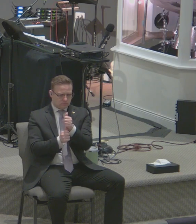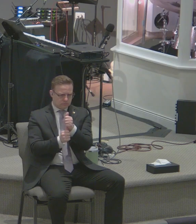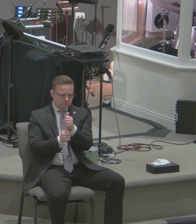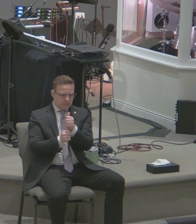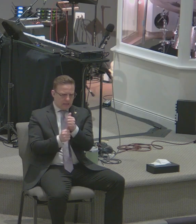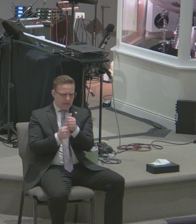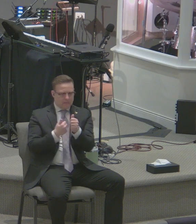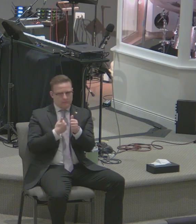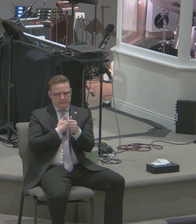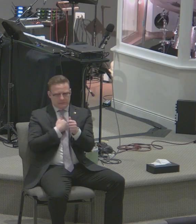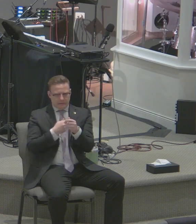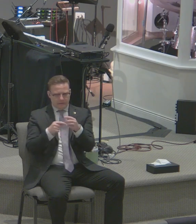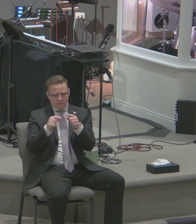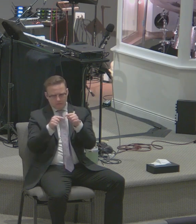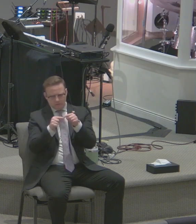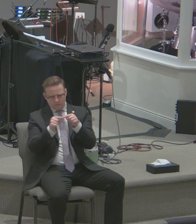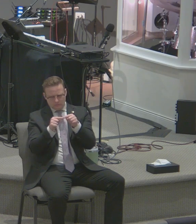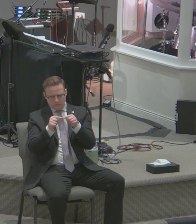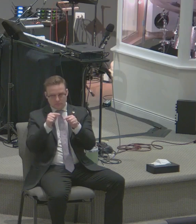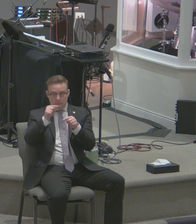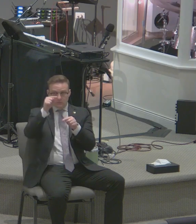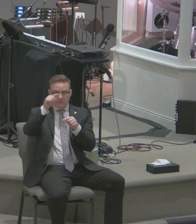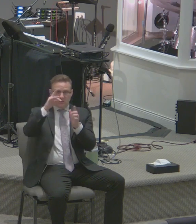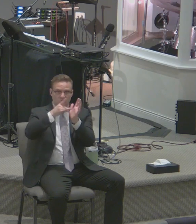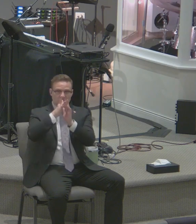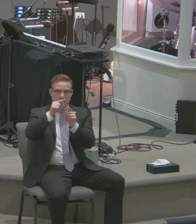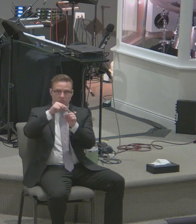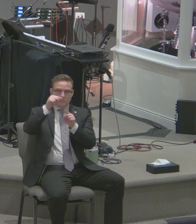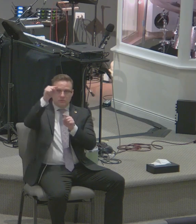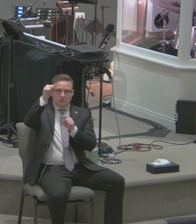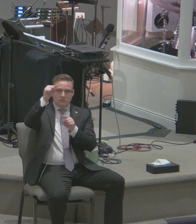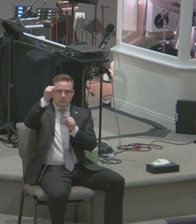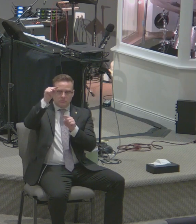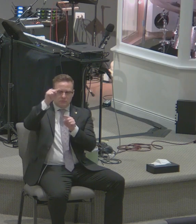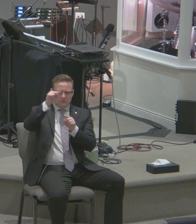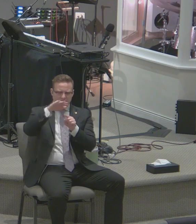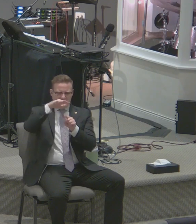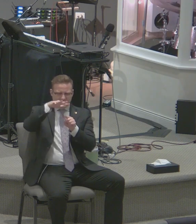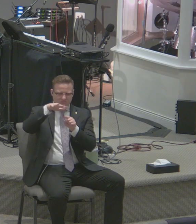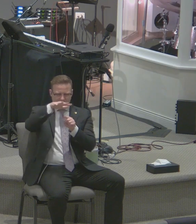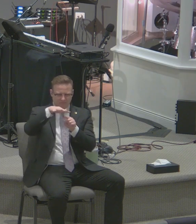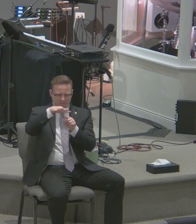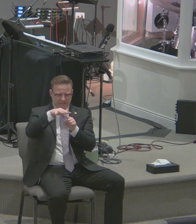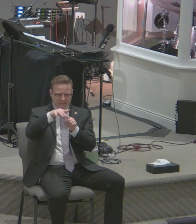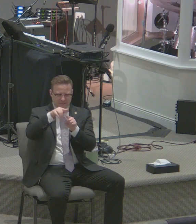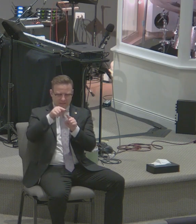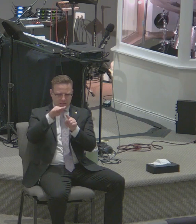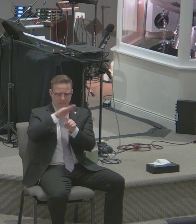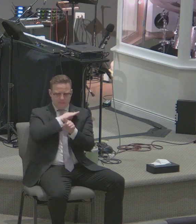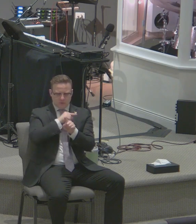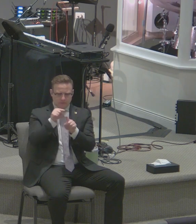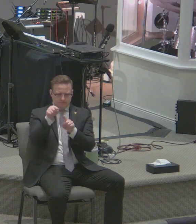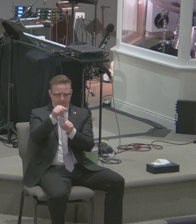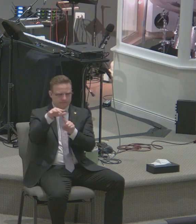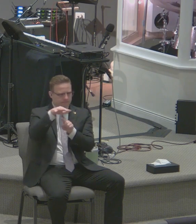between myself and the Lord Jesus, there's you. And